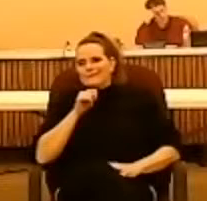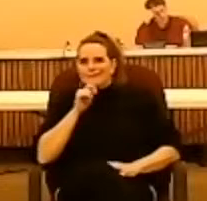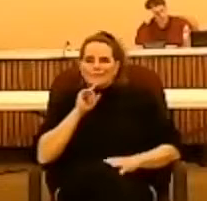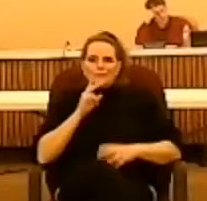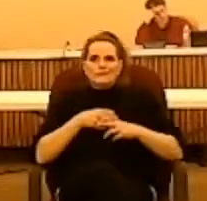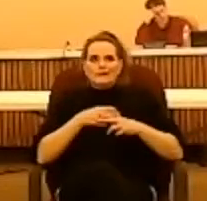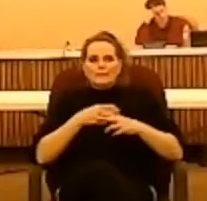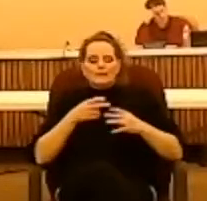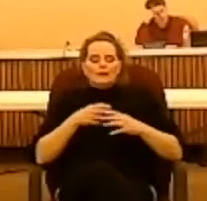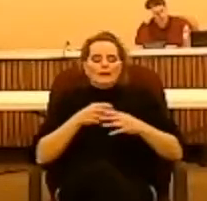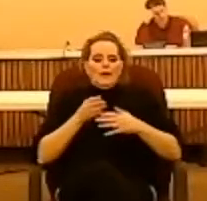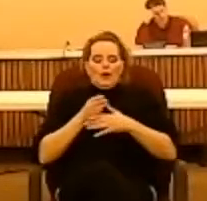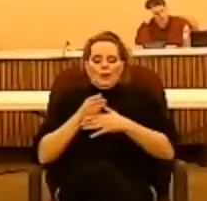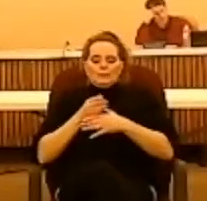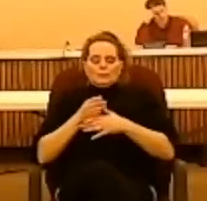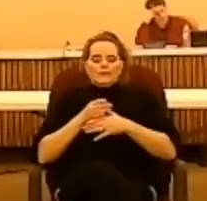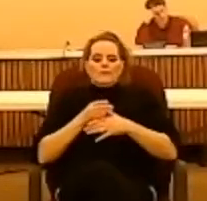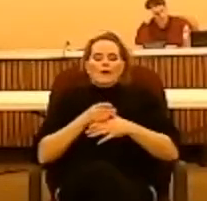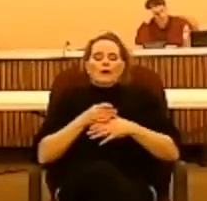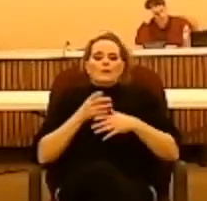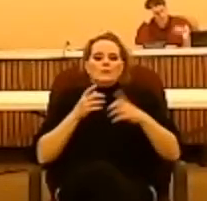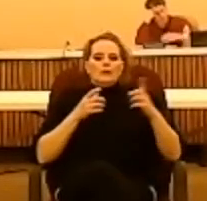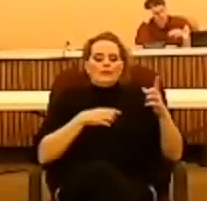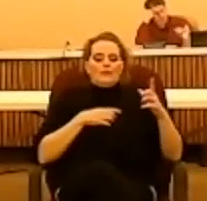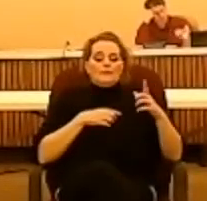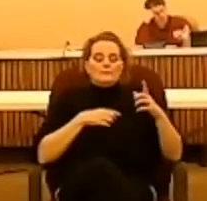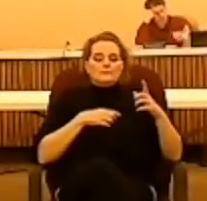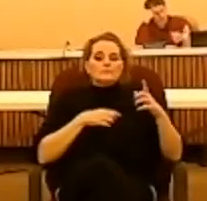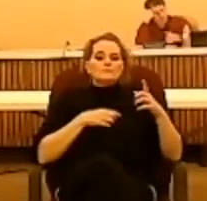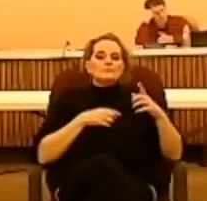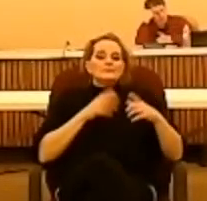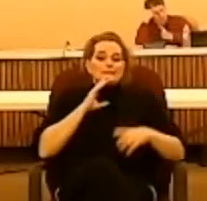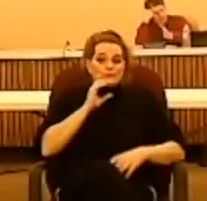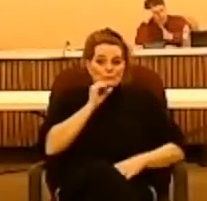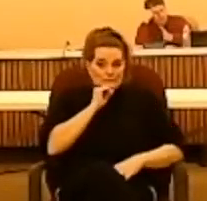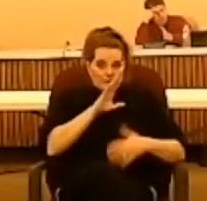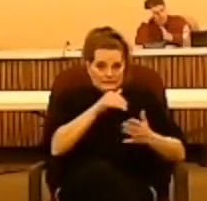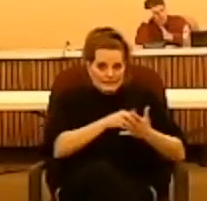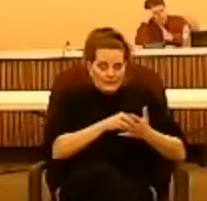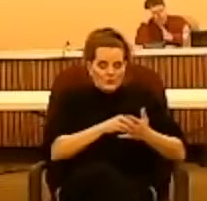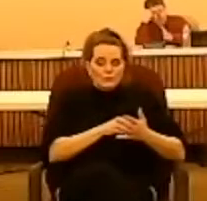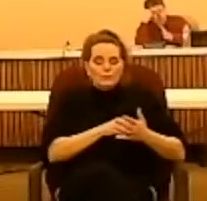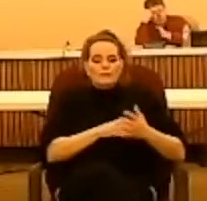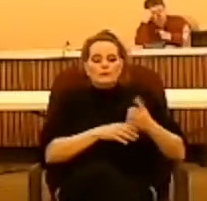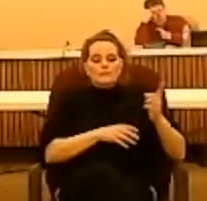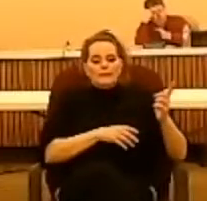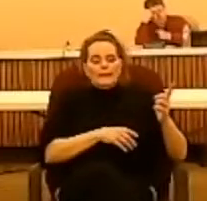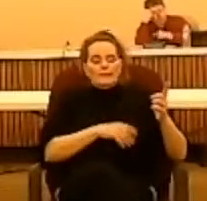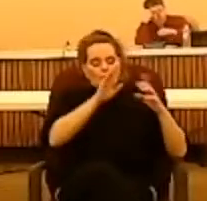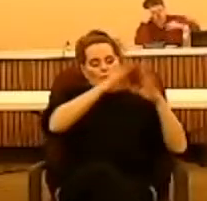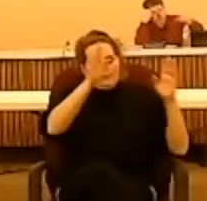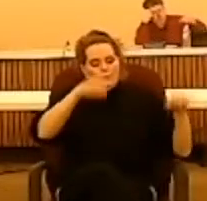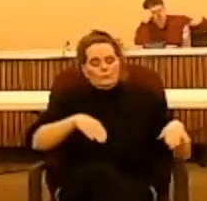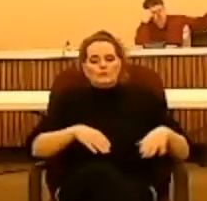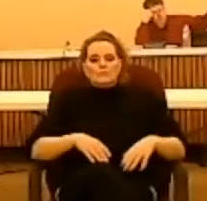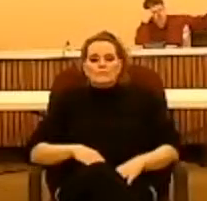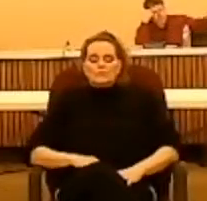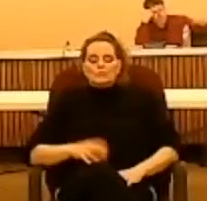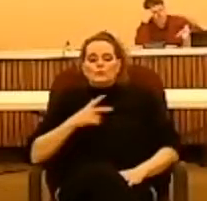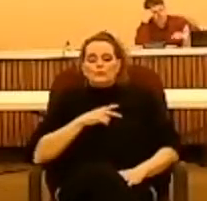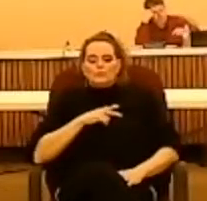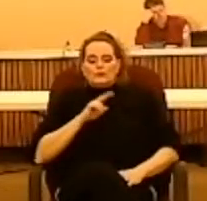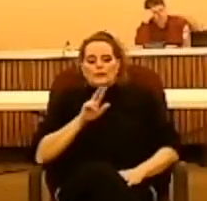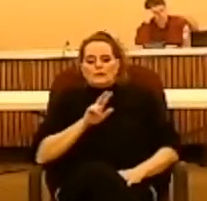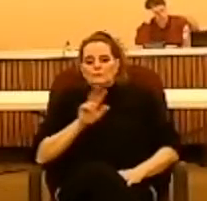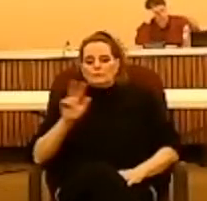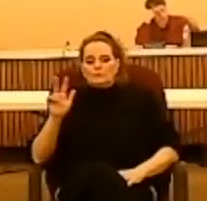between the senior center and the rec center. So what'll happen, you'll still be able to interconnect. You go out the back of the rec center to Cabin Road and then